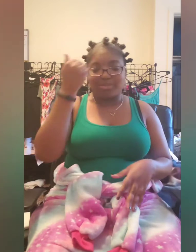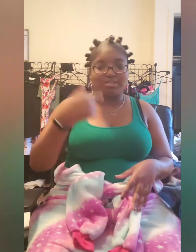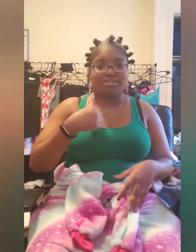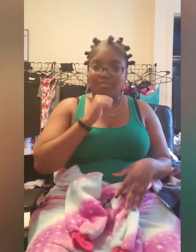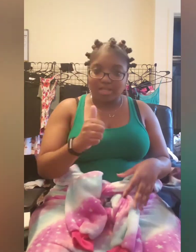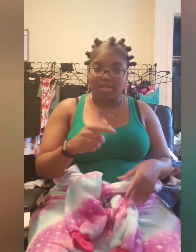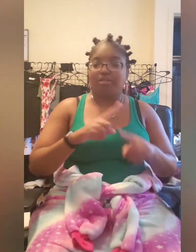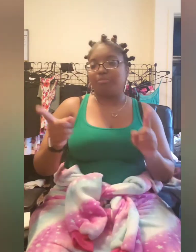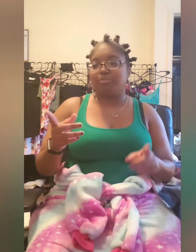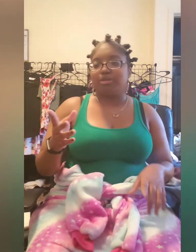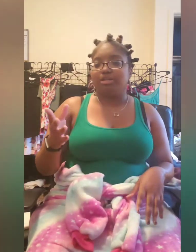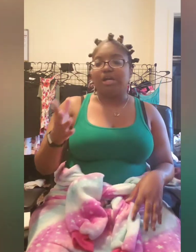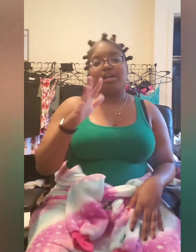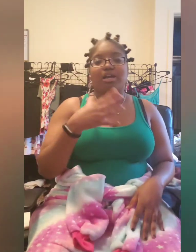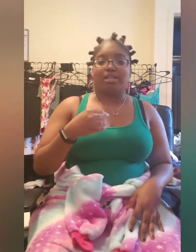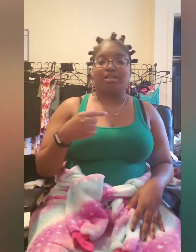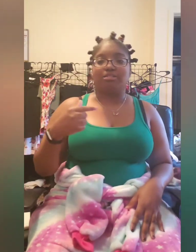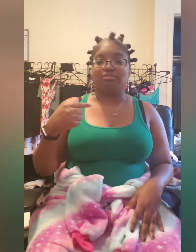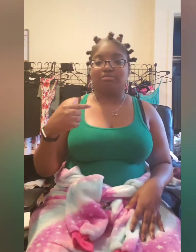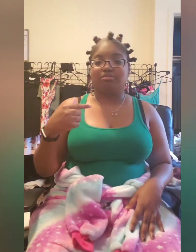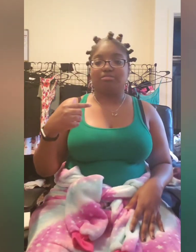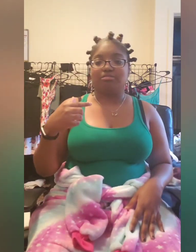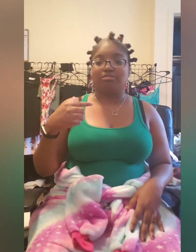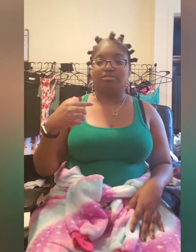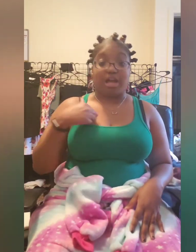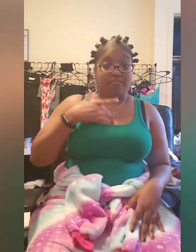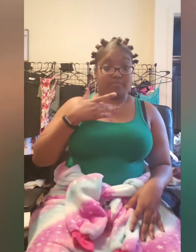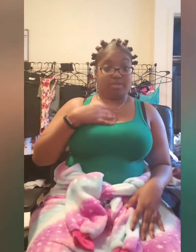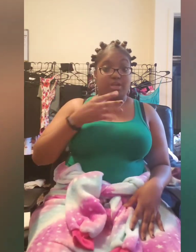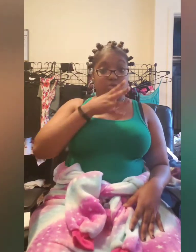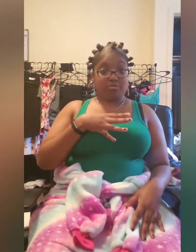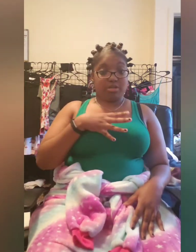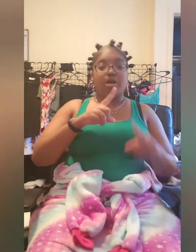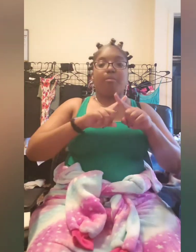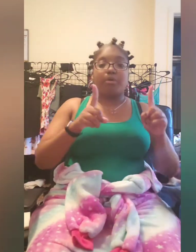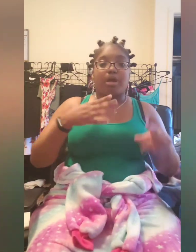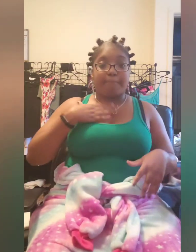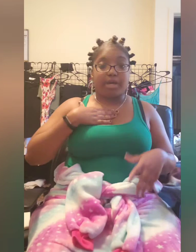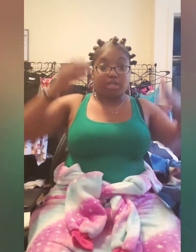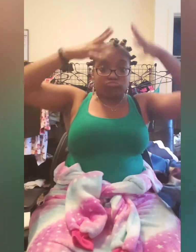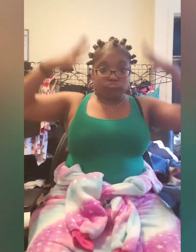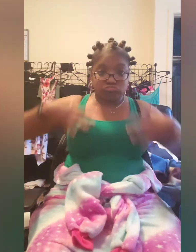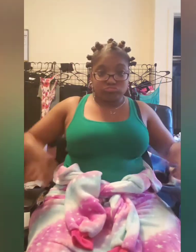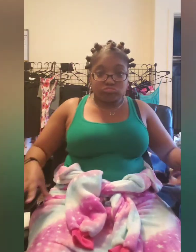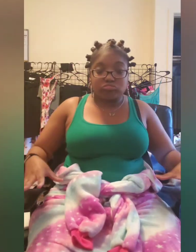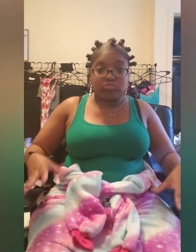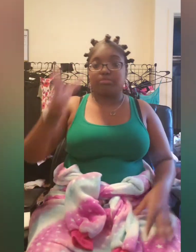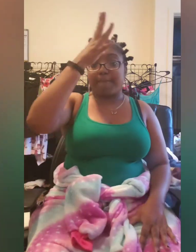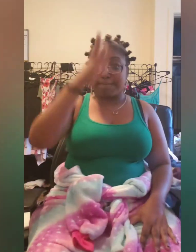explain it is, um, they came out into the world with whatever gender they were assigned